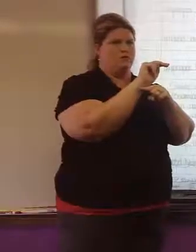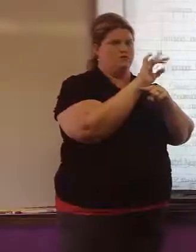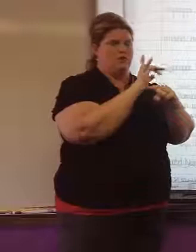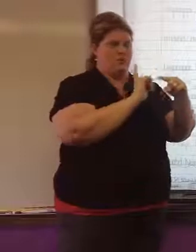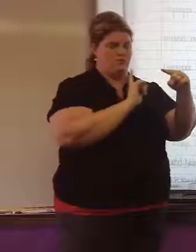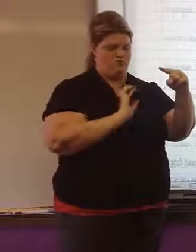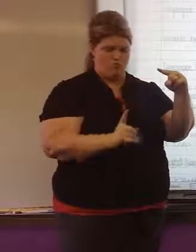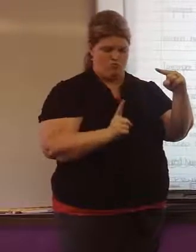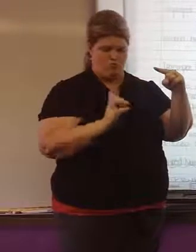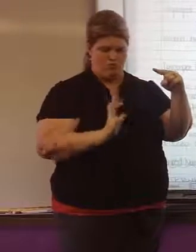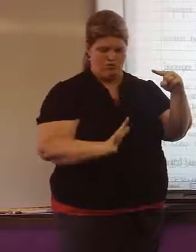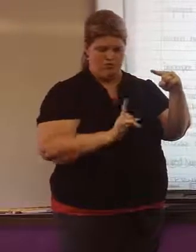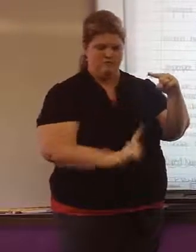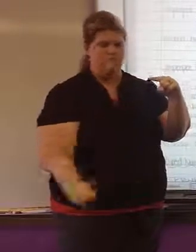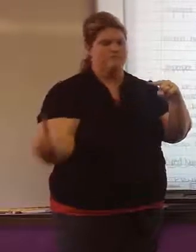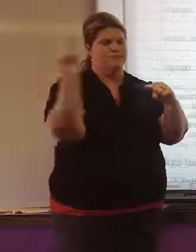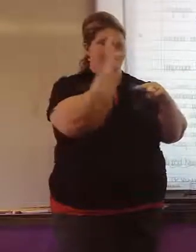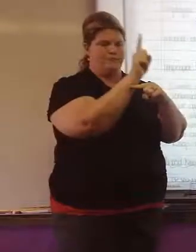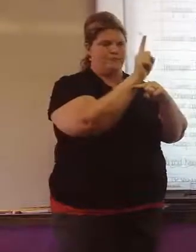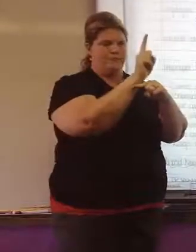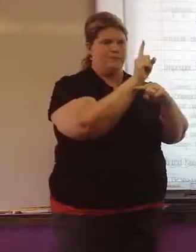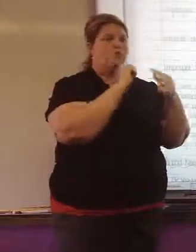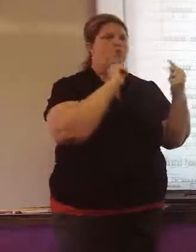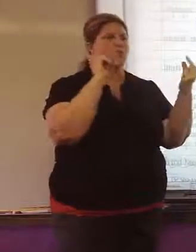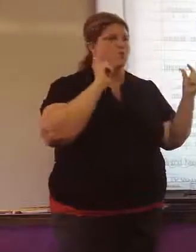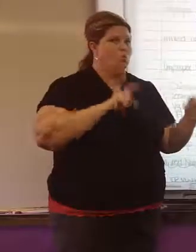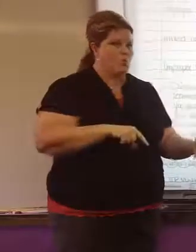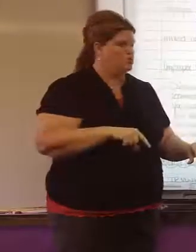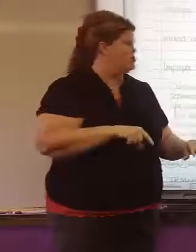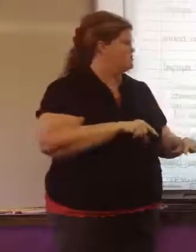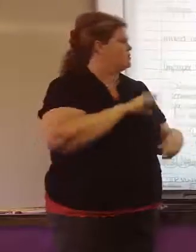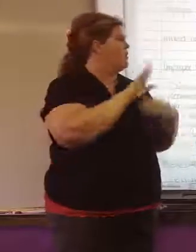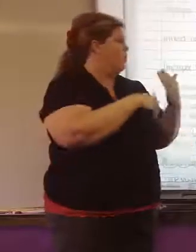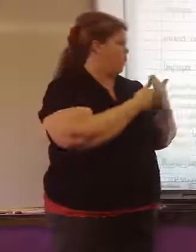numerator. So quotient, whole number.